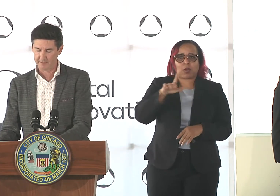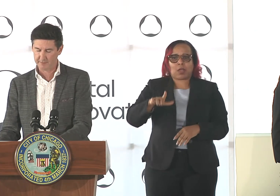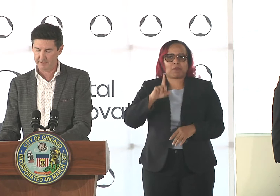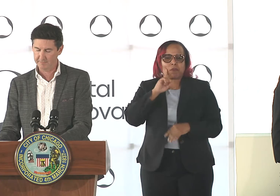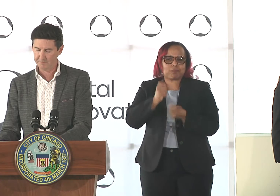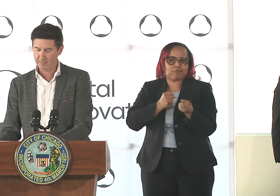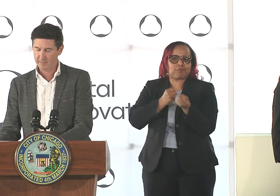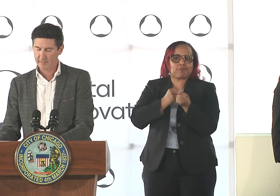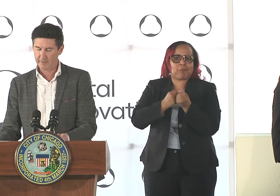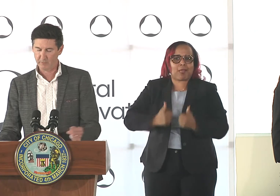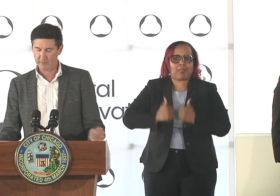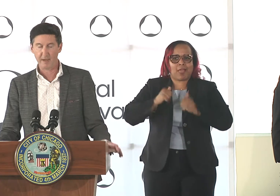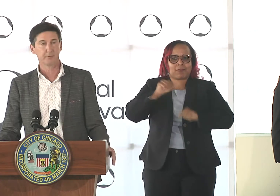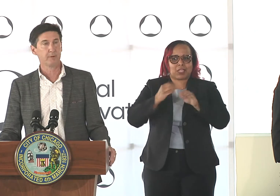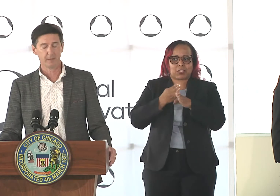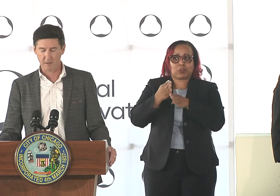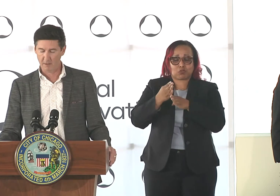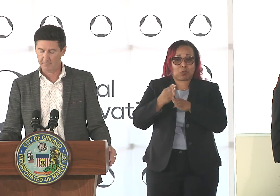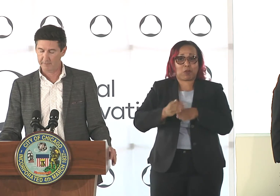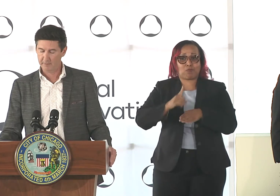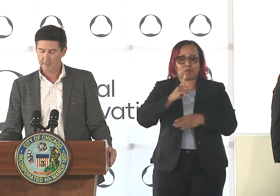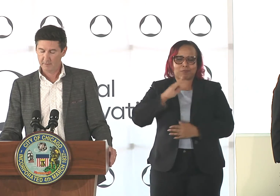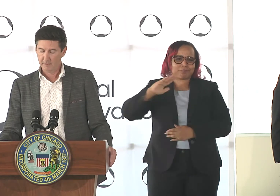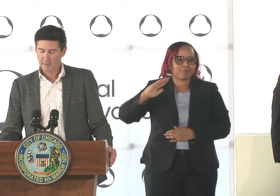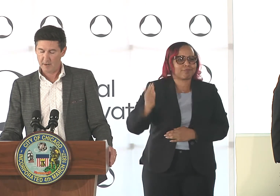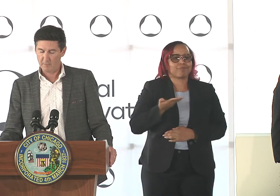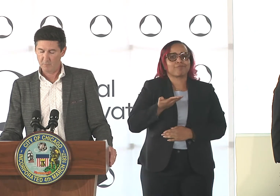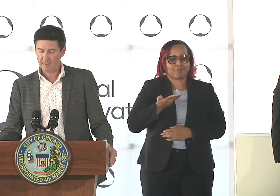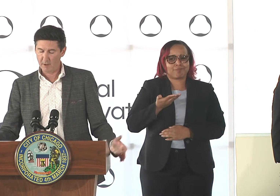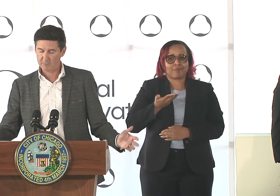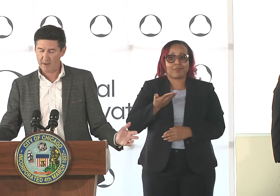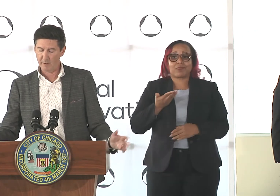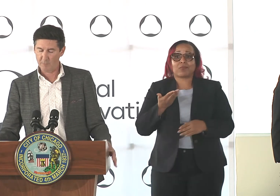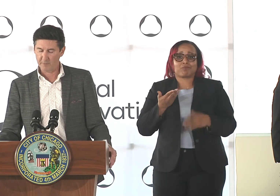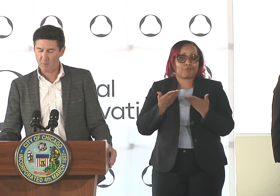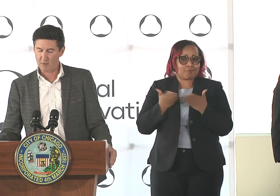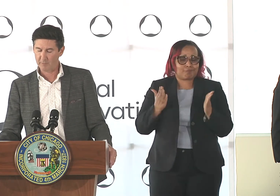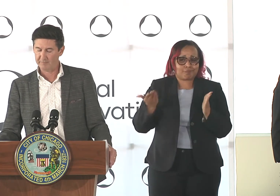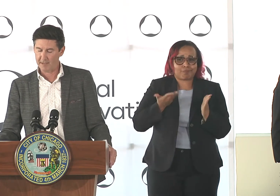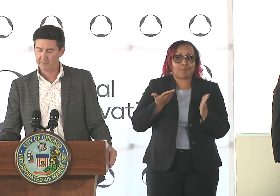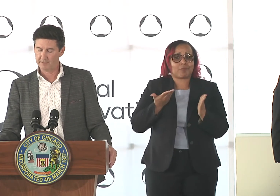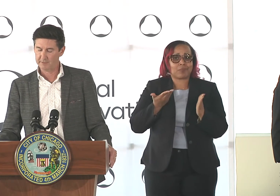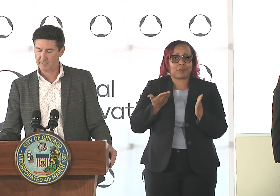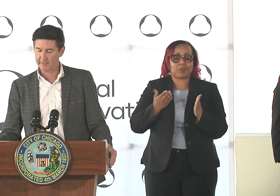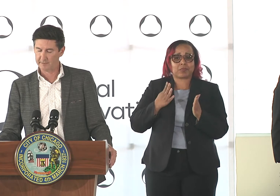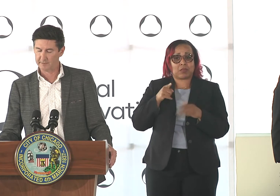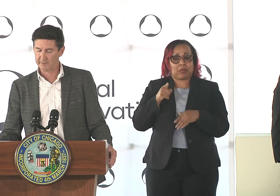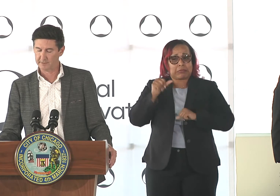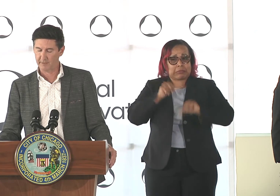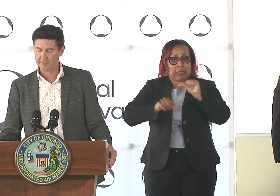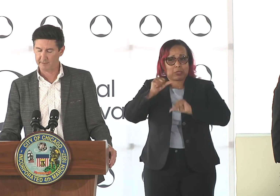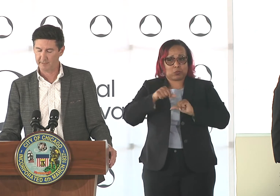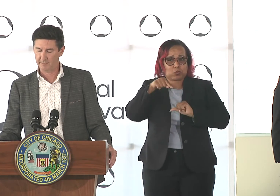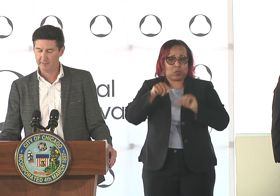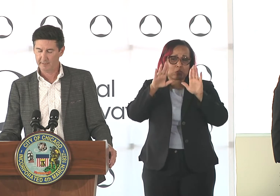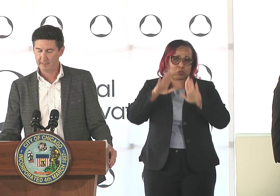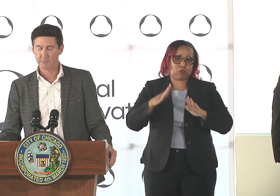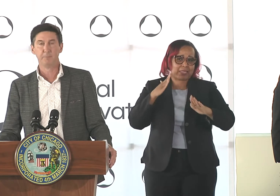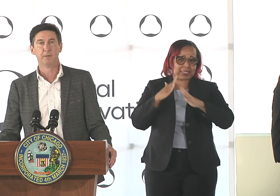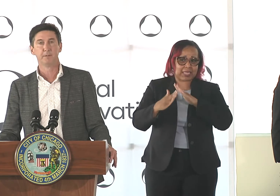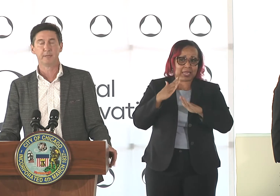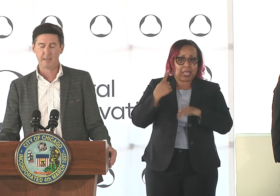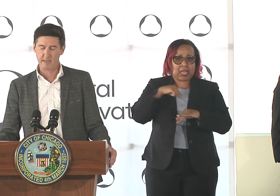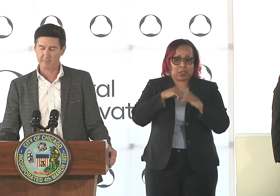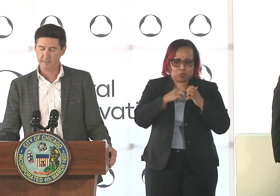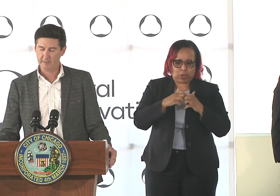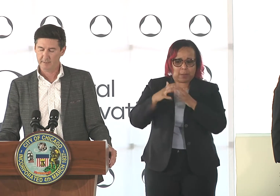sciences industry and rolling out the red carpet with arms wide open to welcome inventors and scientists to this great city as we